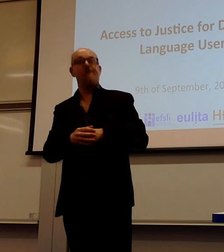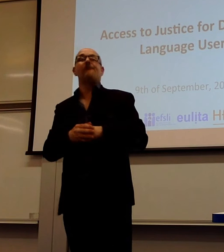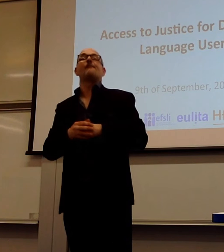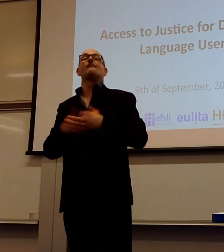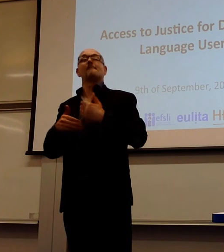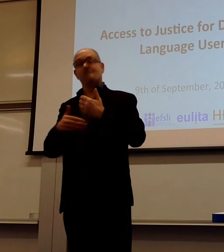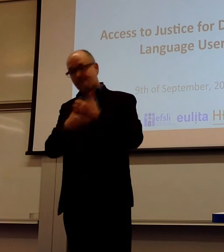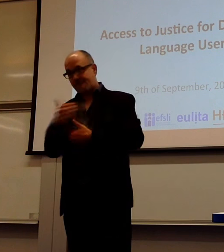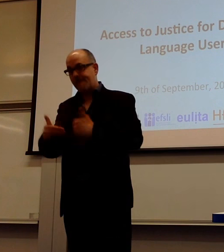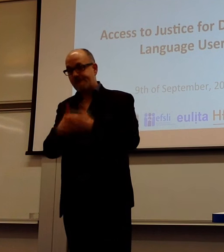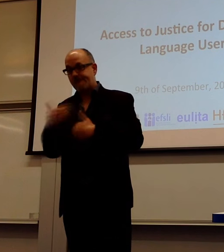that had gone before.